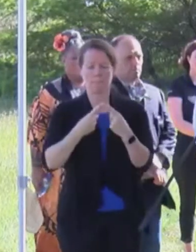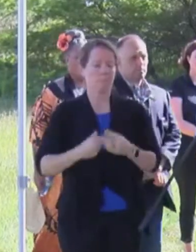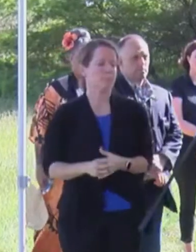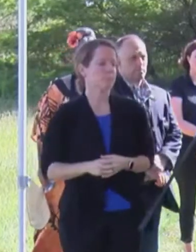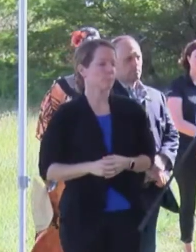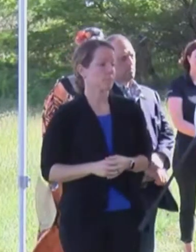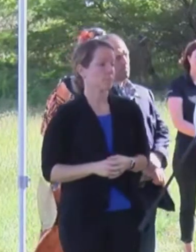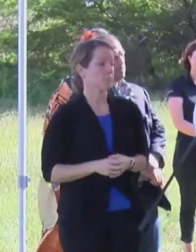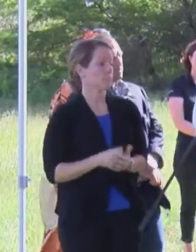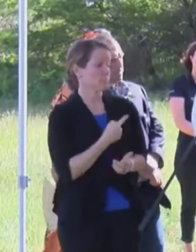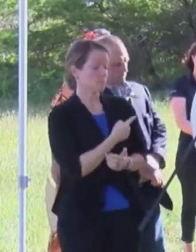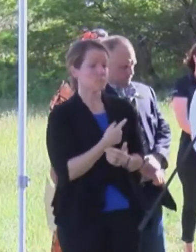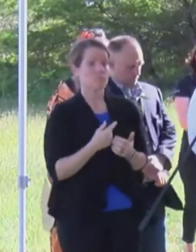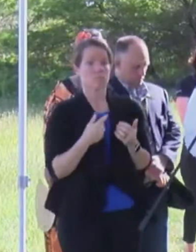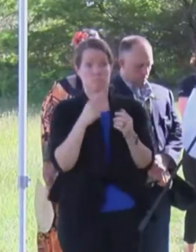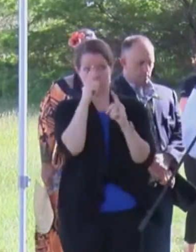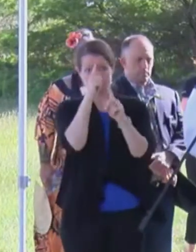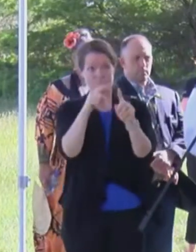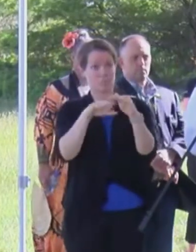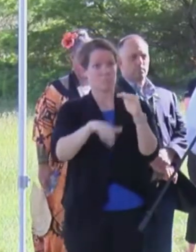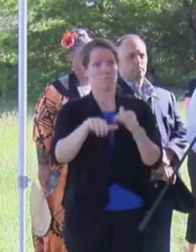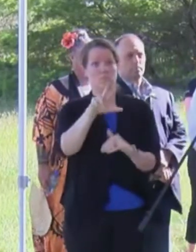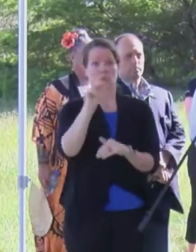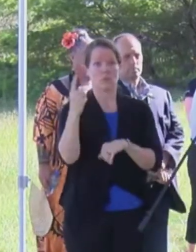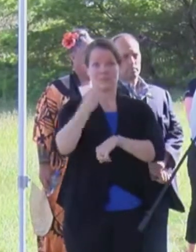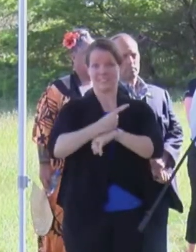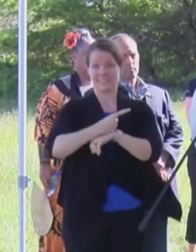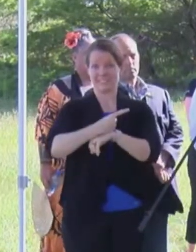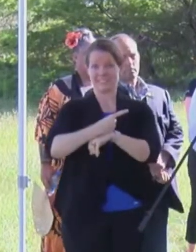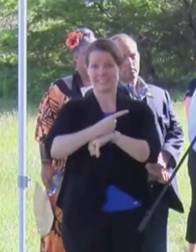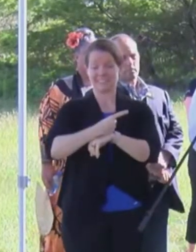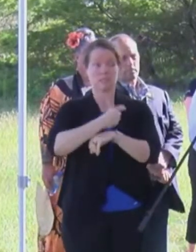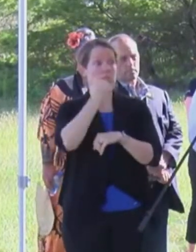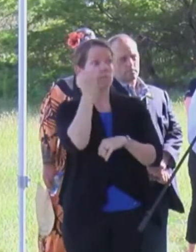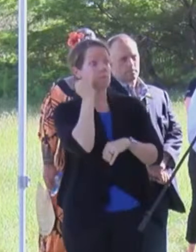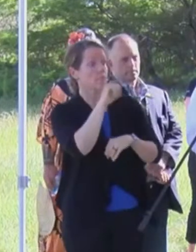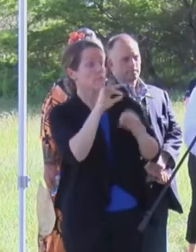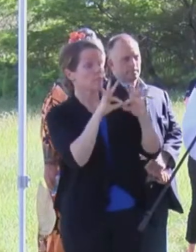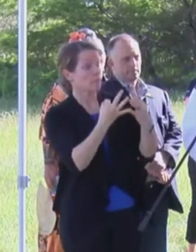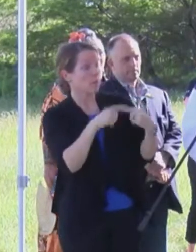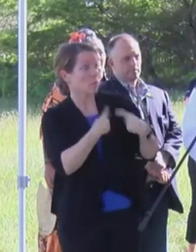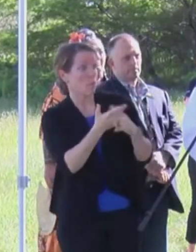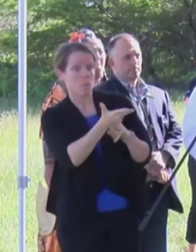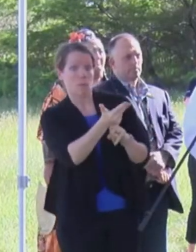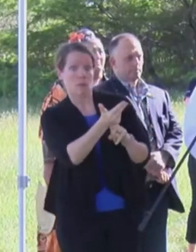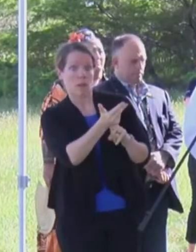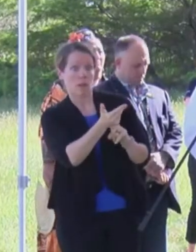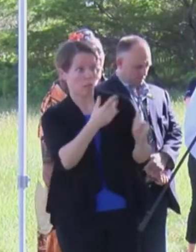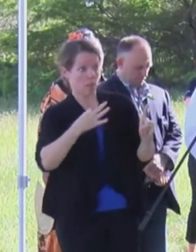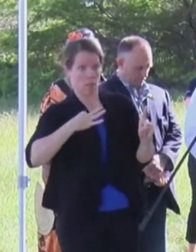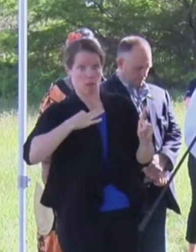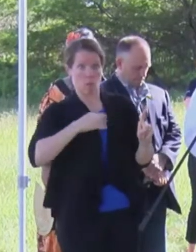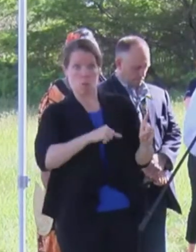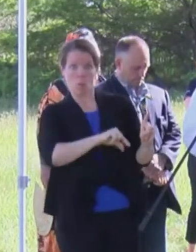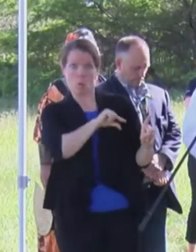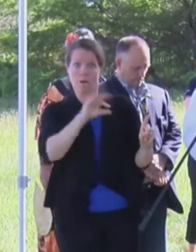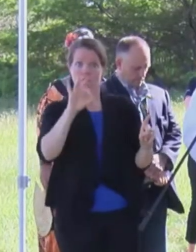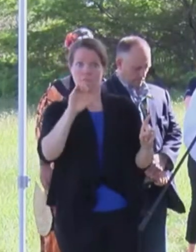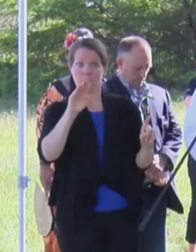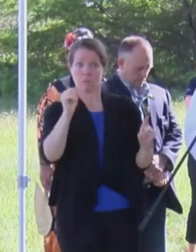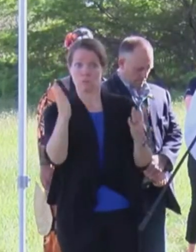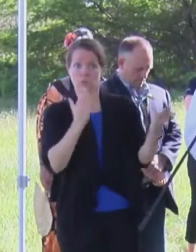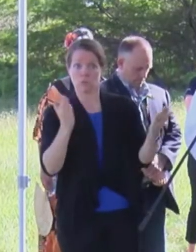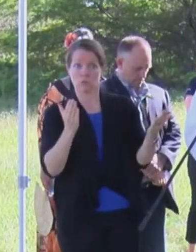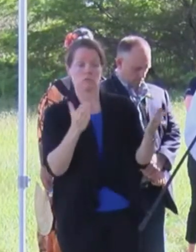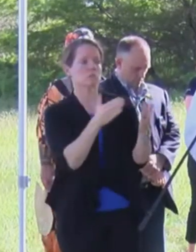Right now, our goal is 30 days to move those FEMA eligible families out of the non-congregate sheltering